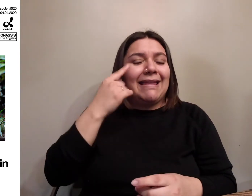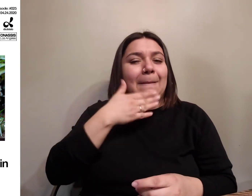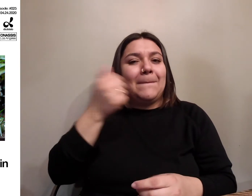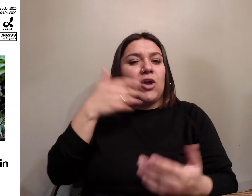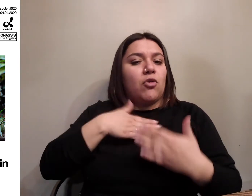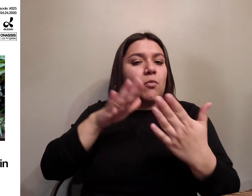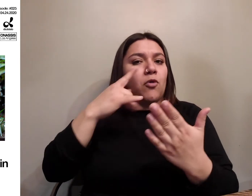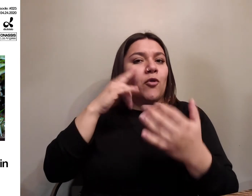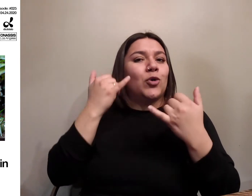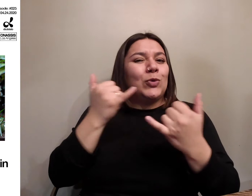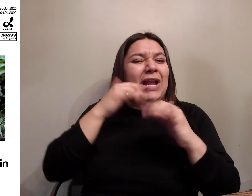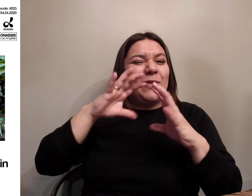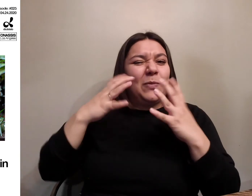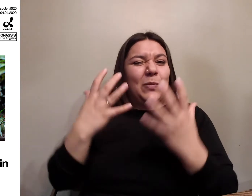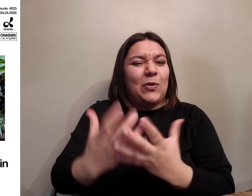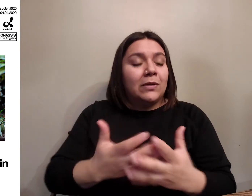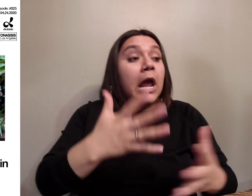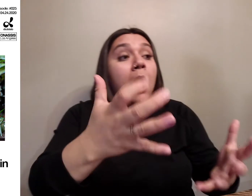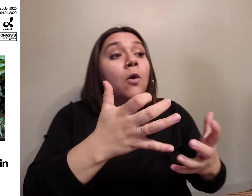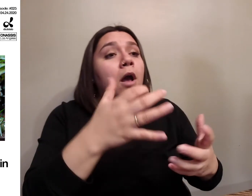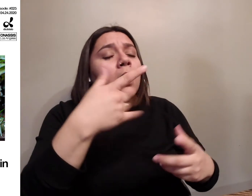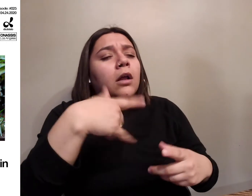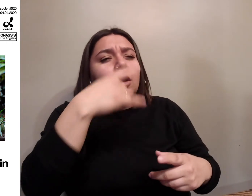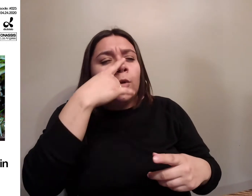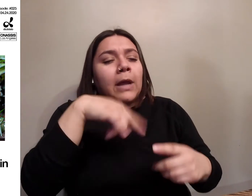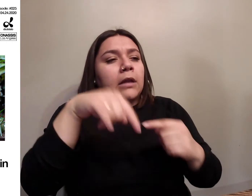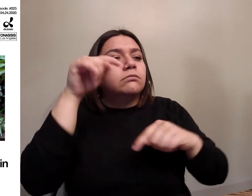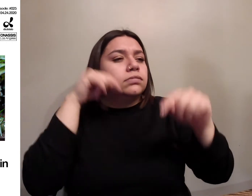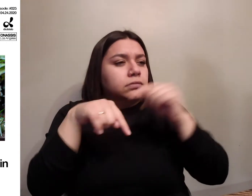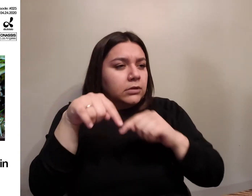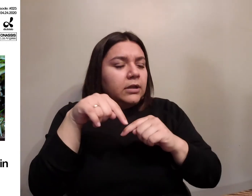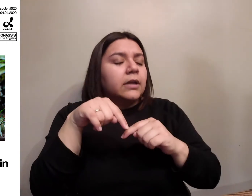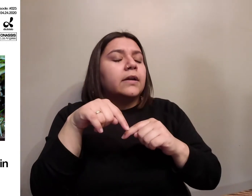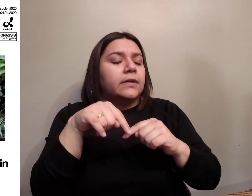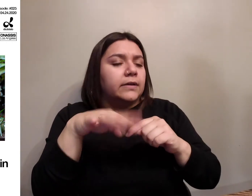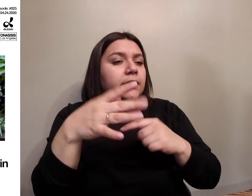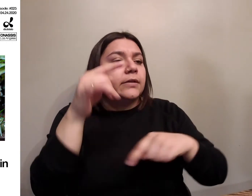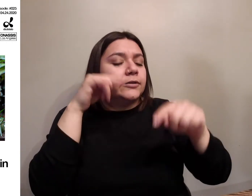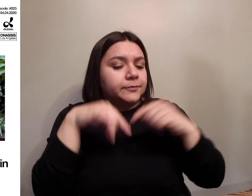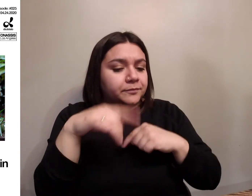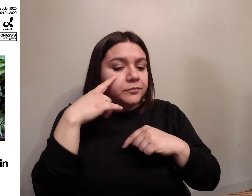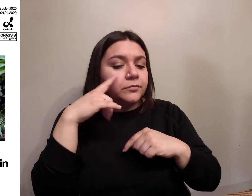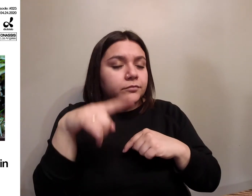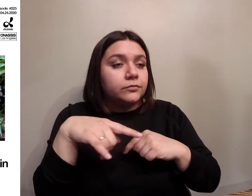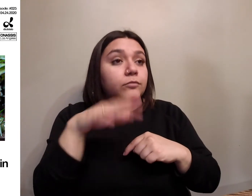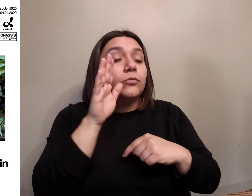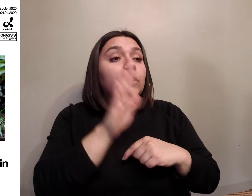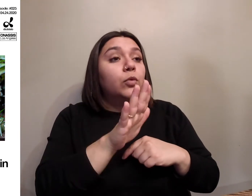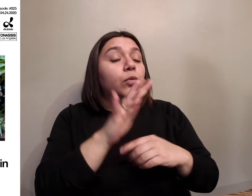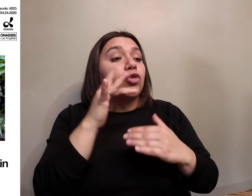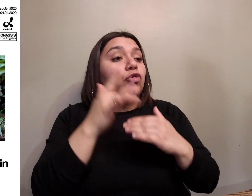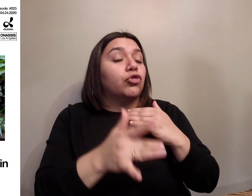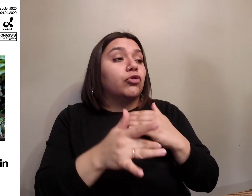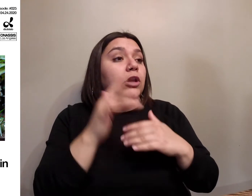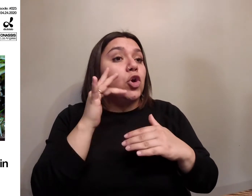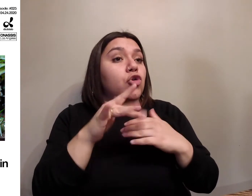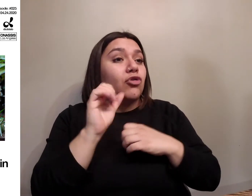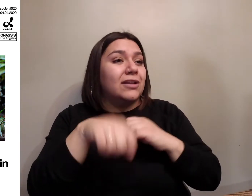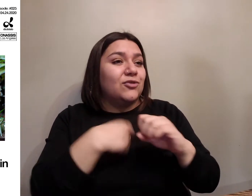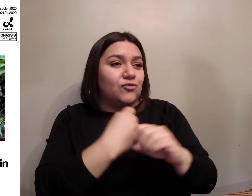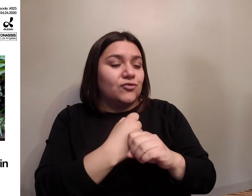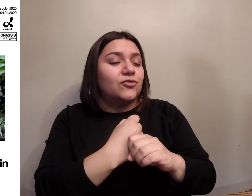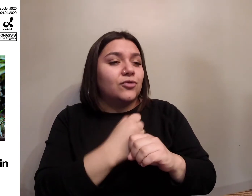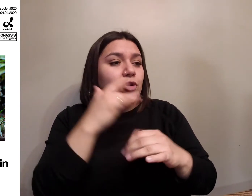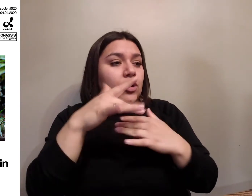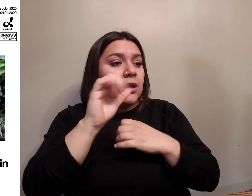just magnificent. And you say she didn't watch the news. She didn't read the newspapers. She read